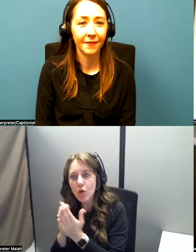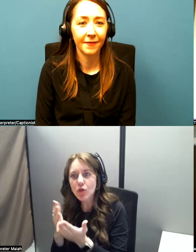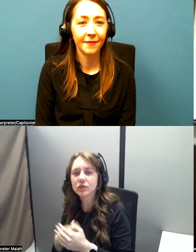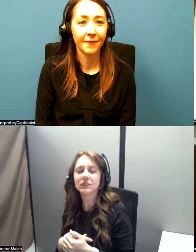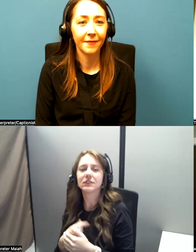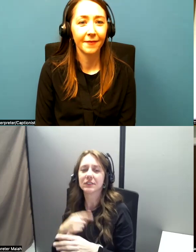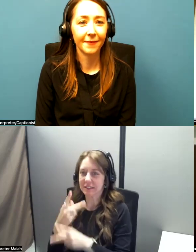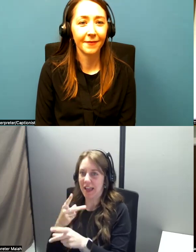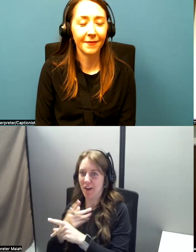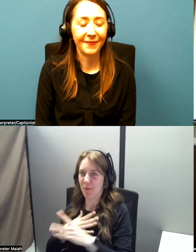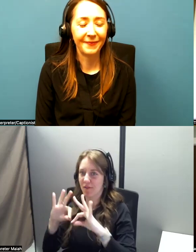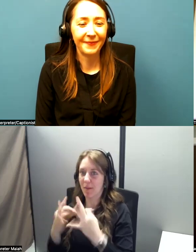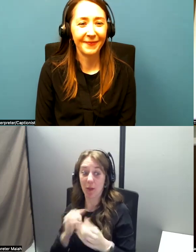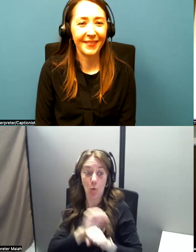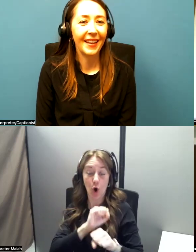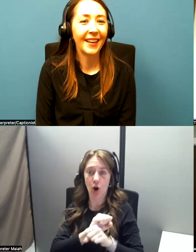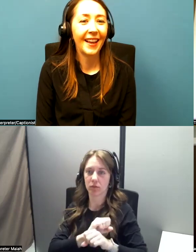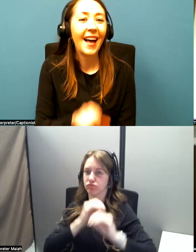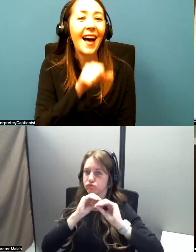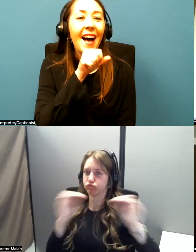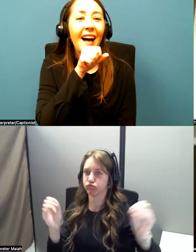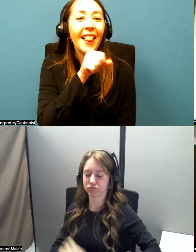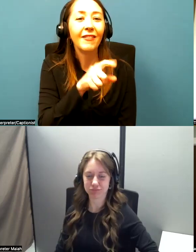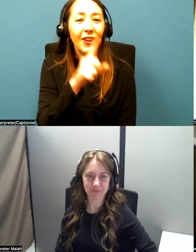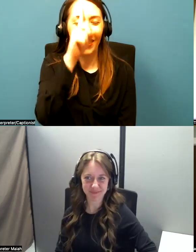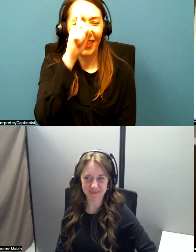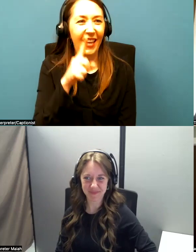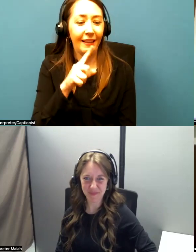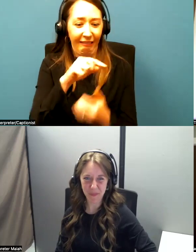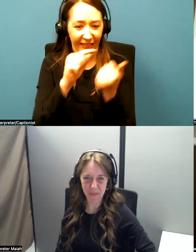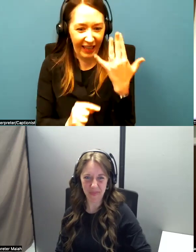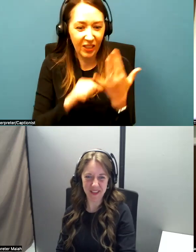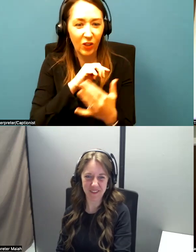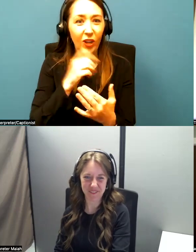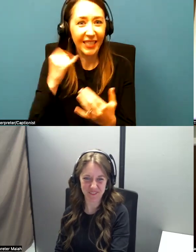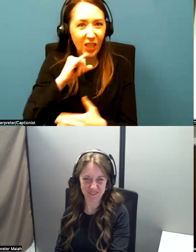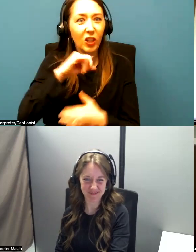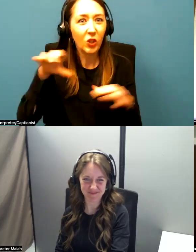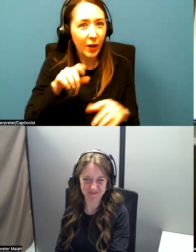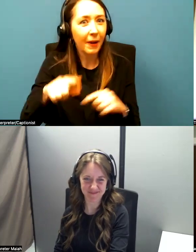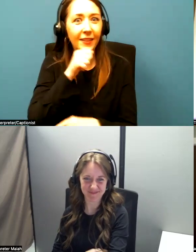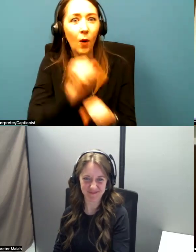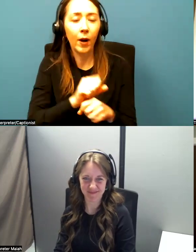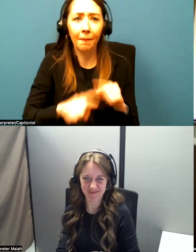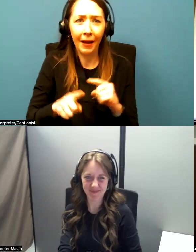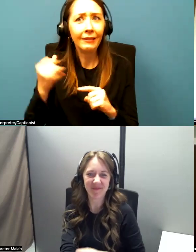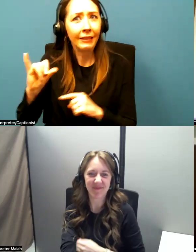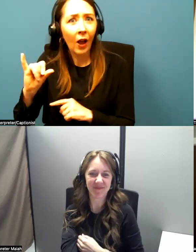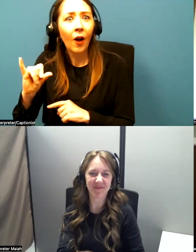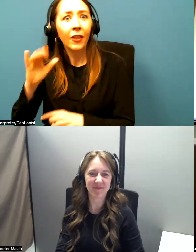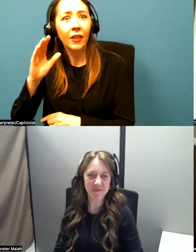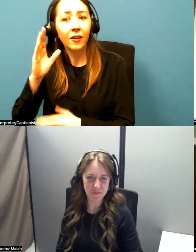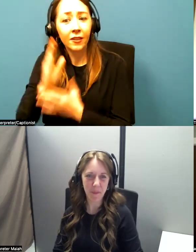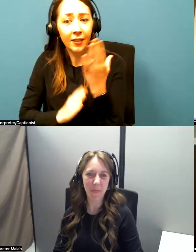not working. I love that you think that that's not working because you and I both know that there's certain aspects